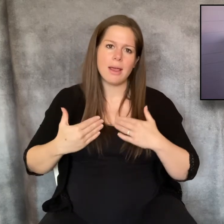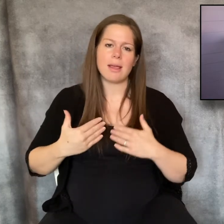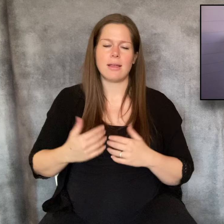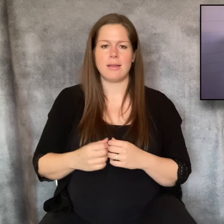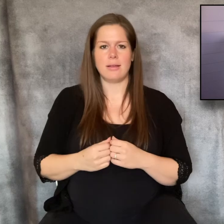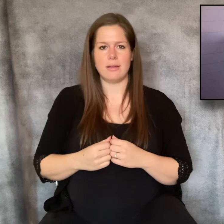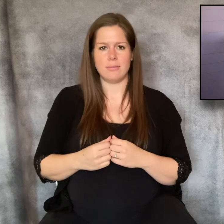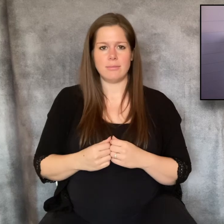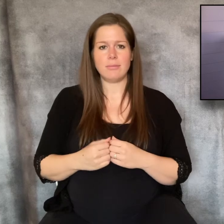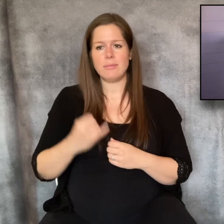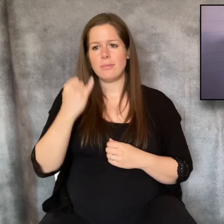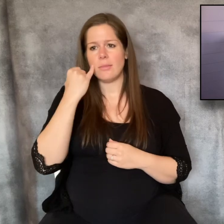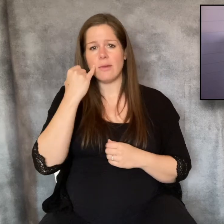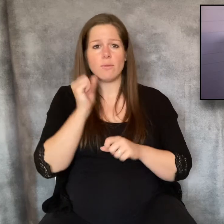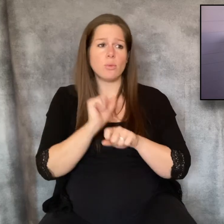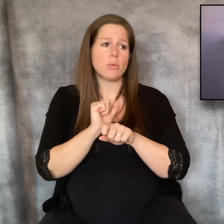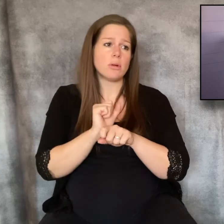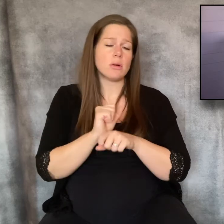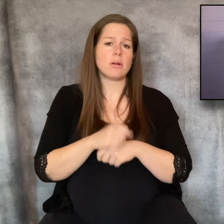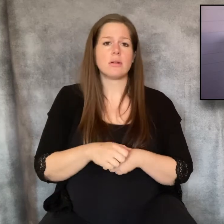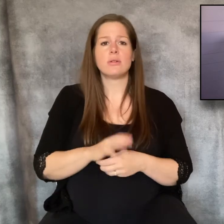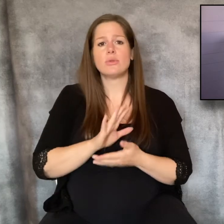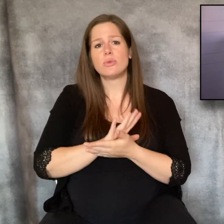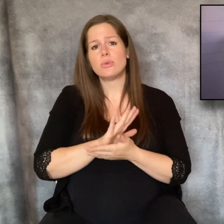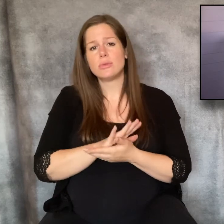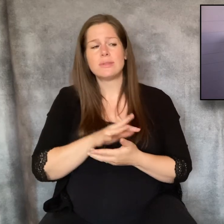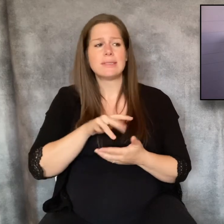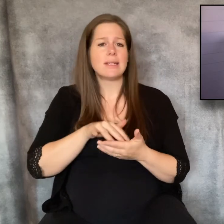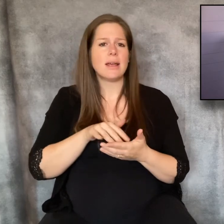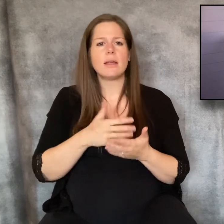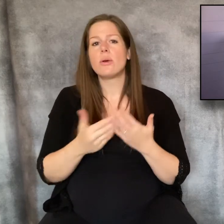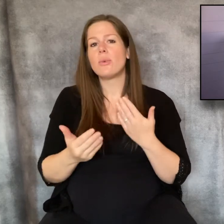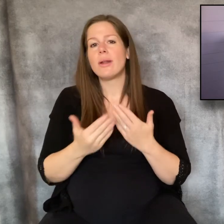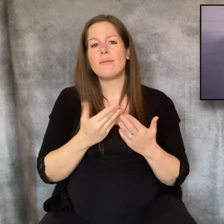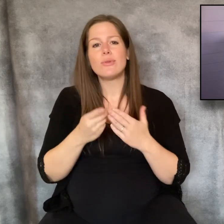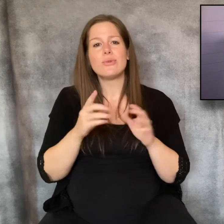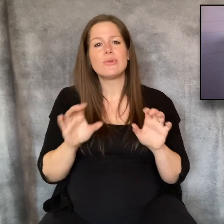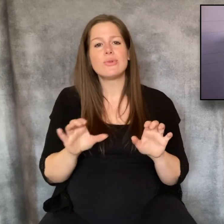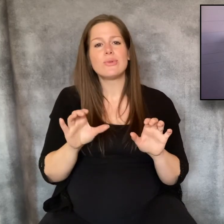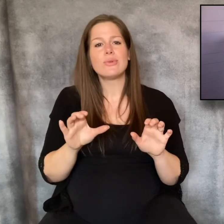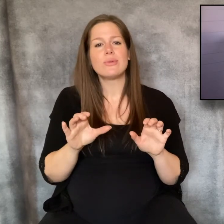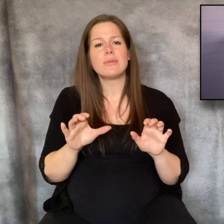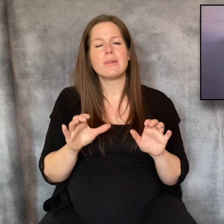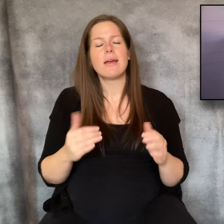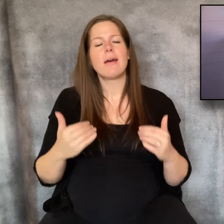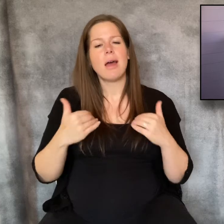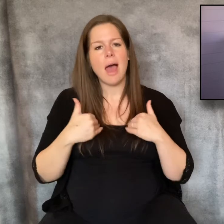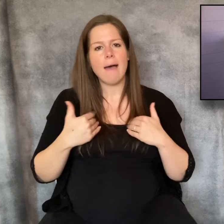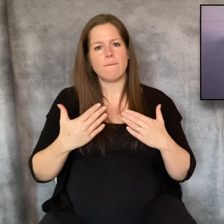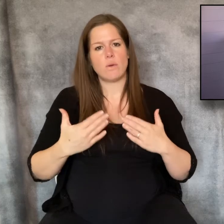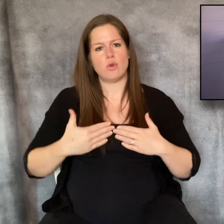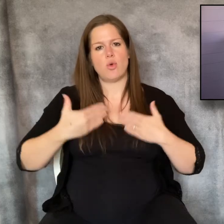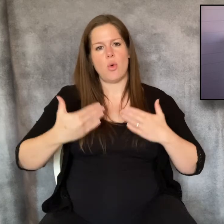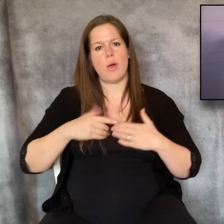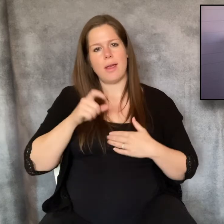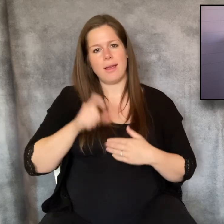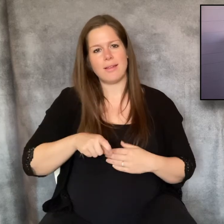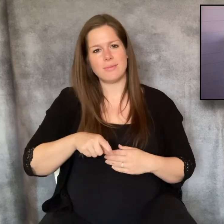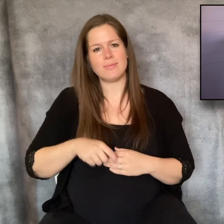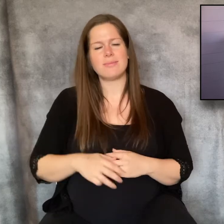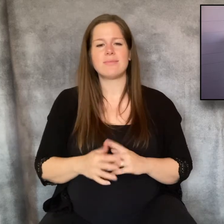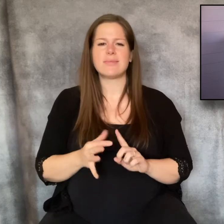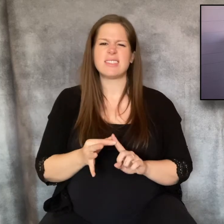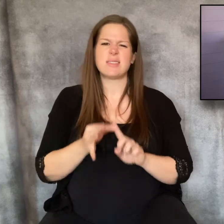workplace, you're studying, whatever it is, do it with joy. When you're dealing with other